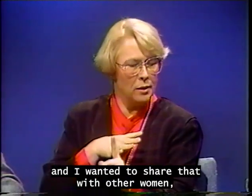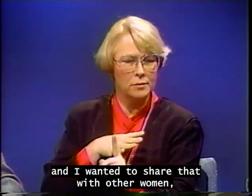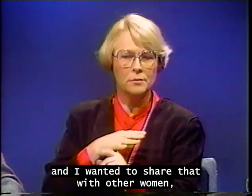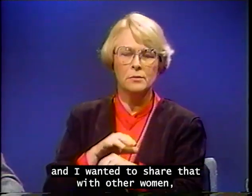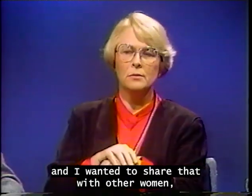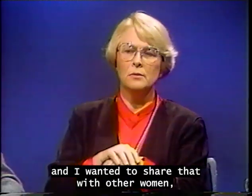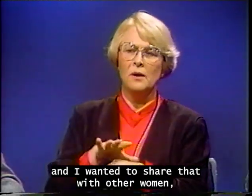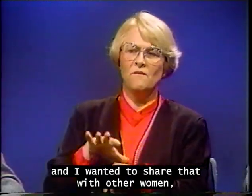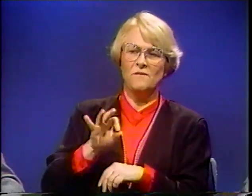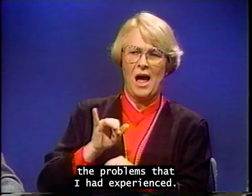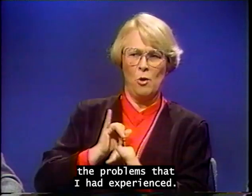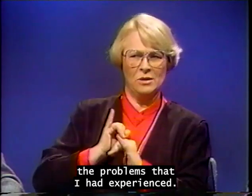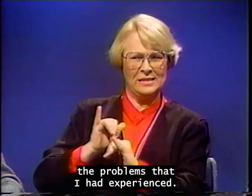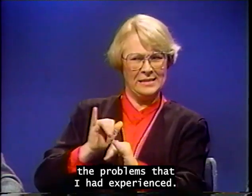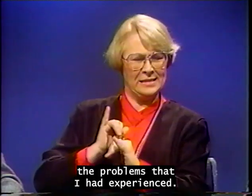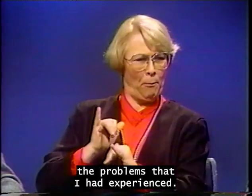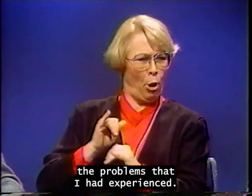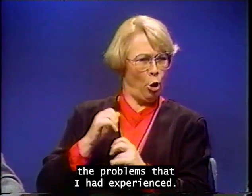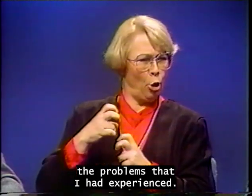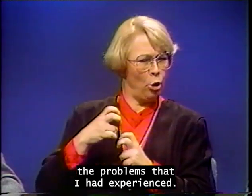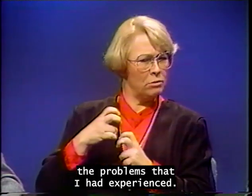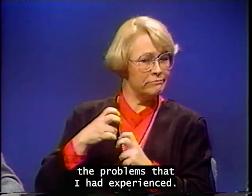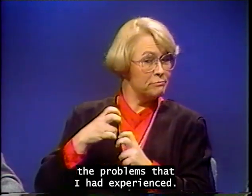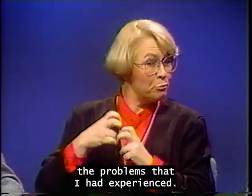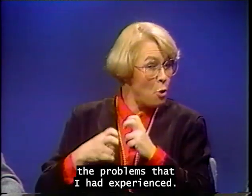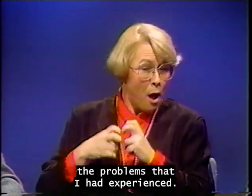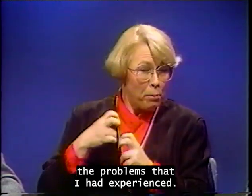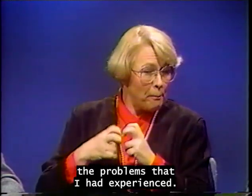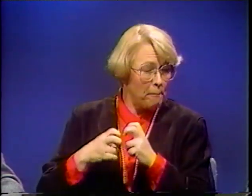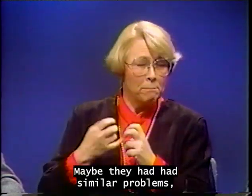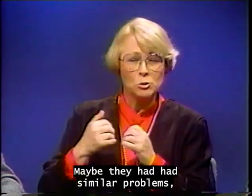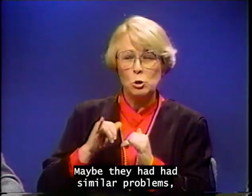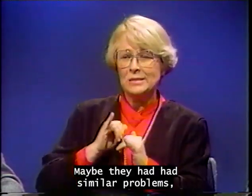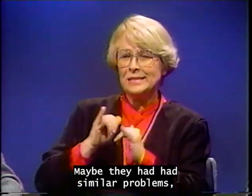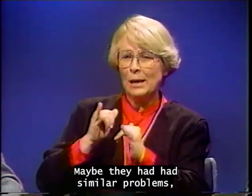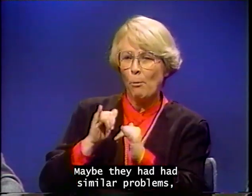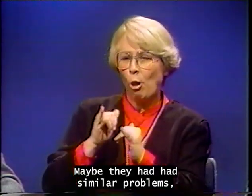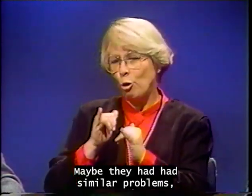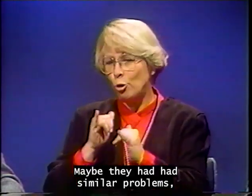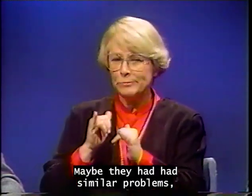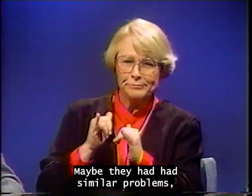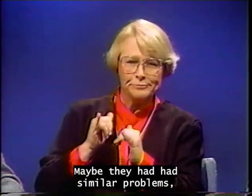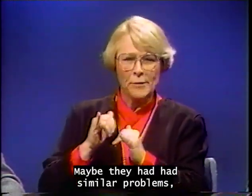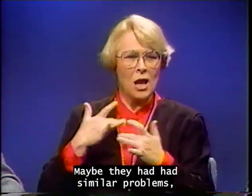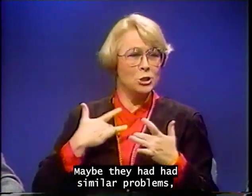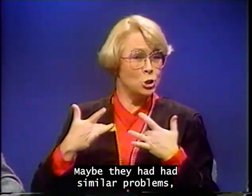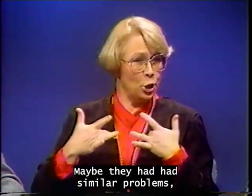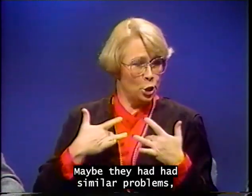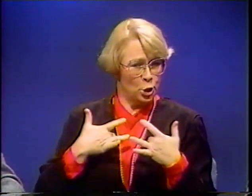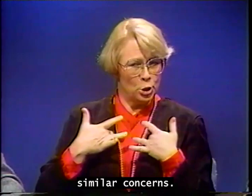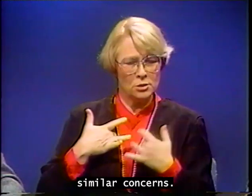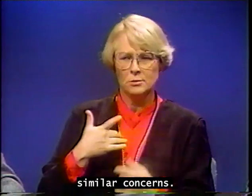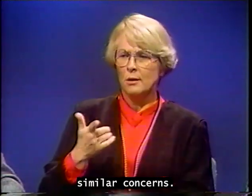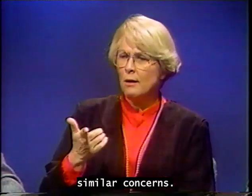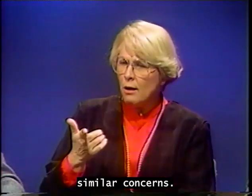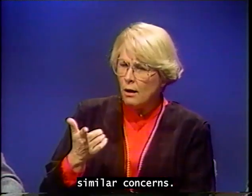other women, the problems that I had experienced. Maybe they had had similar problems, similar